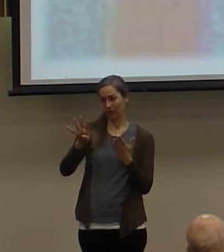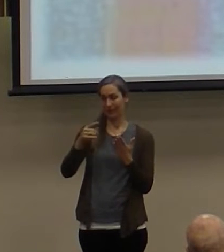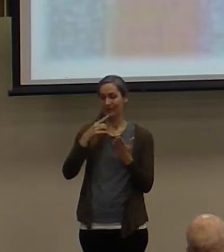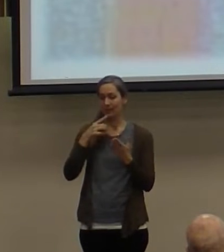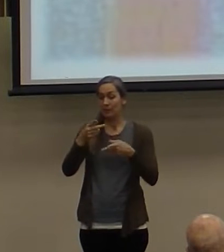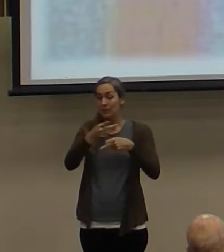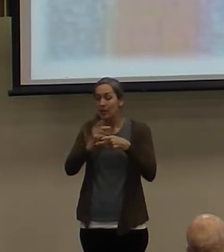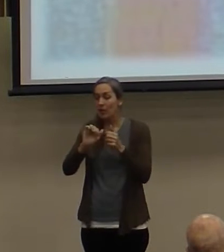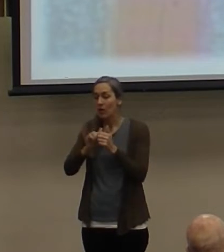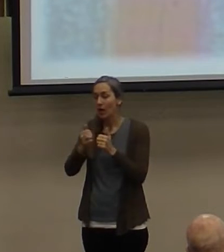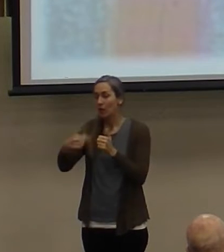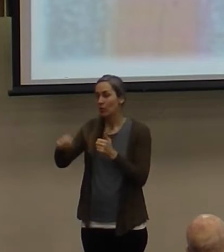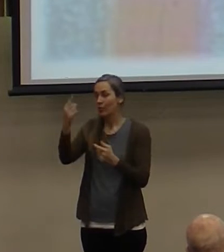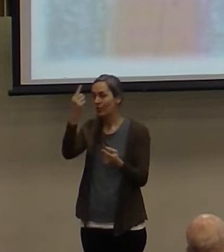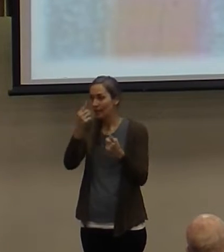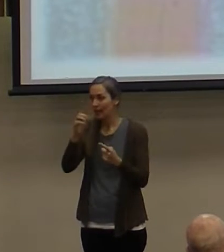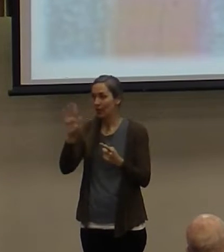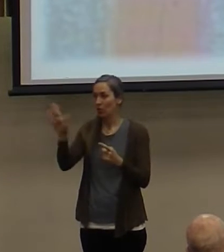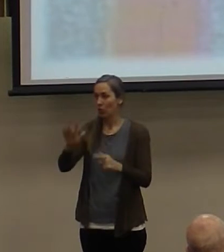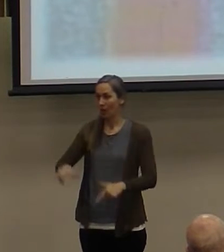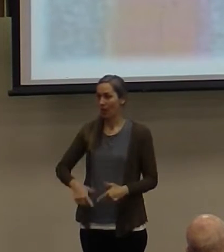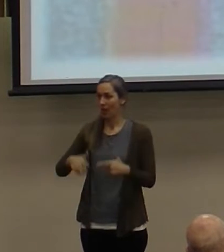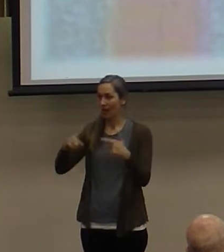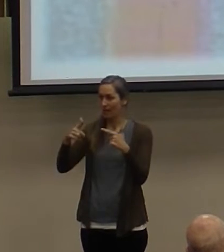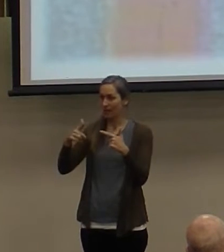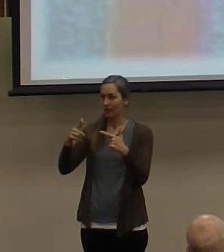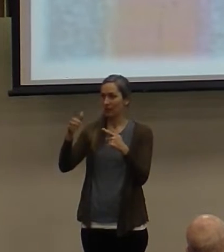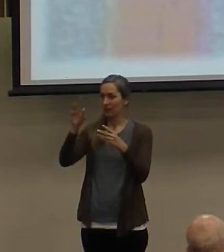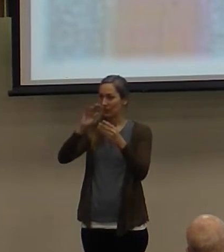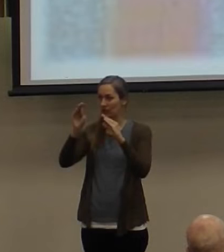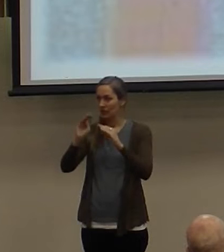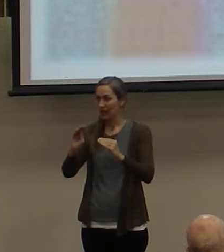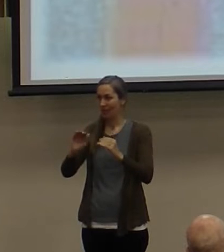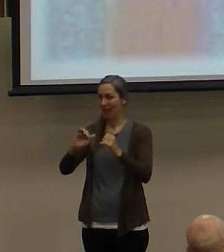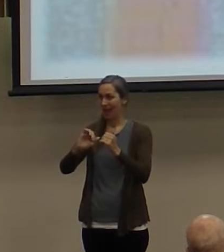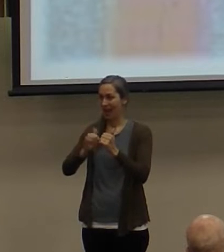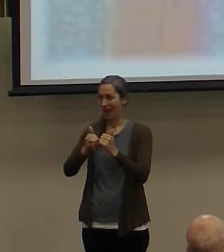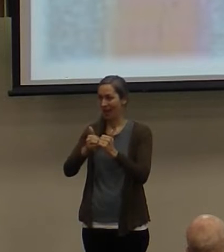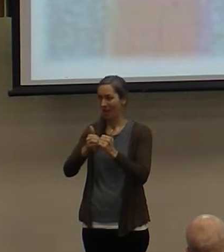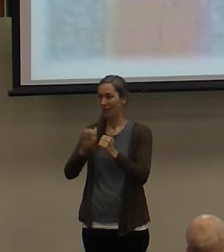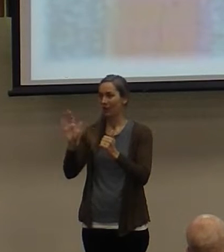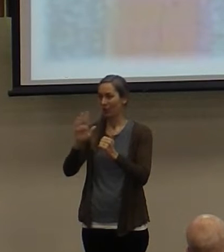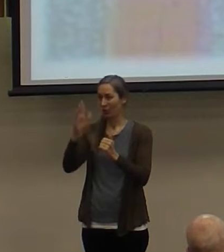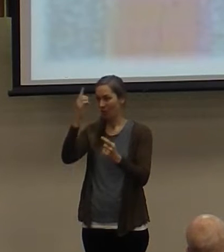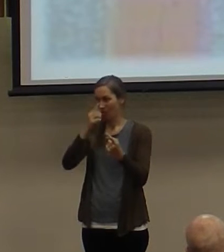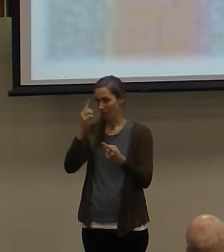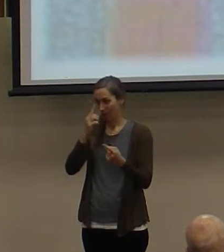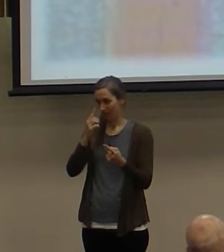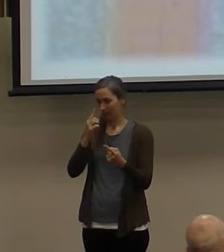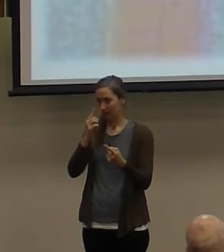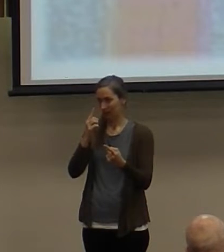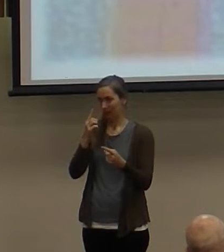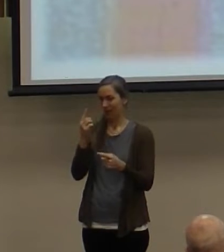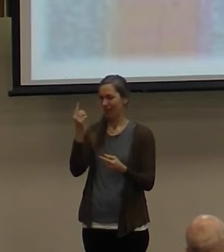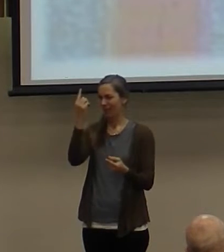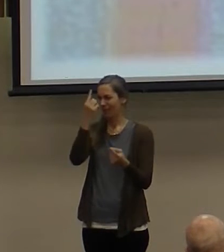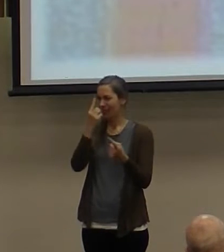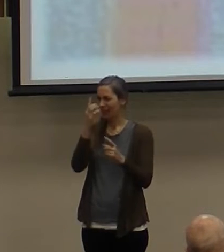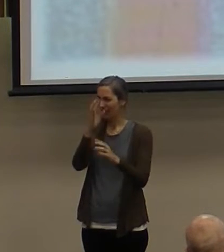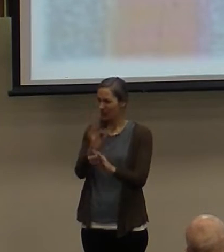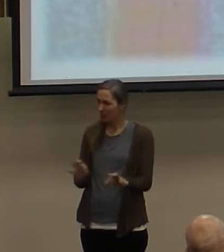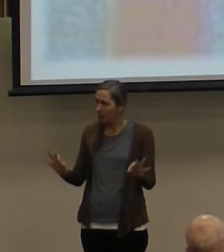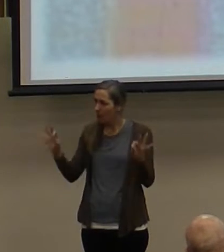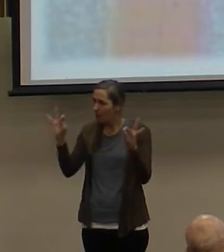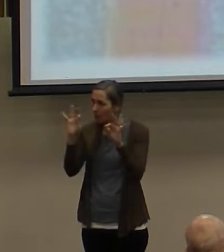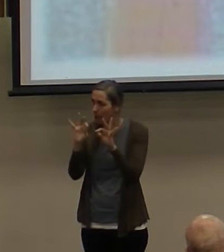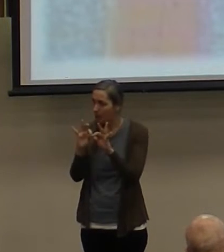you think. Your life is shaped by your thoughts. Thinking is vitally important for us. And it's